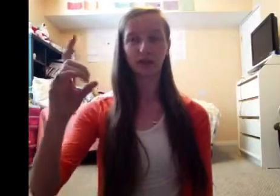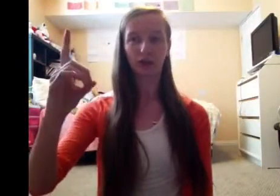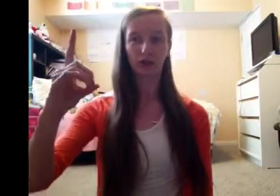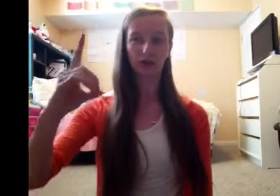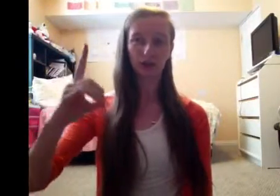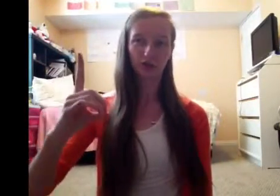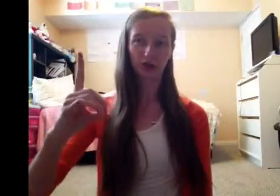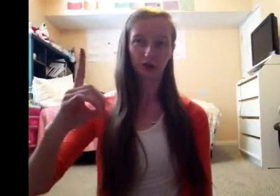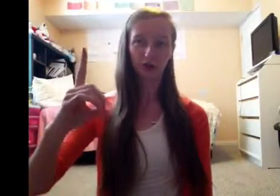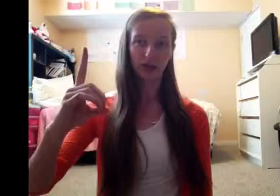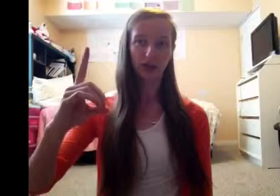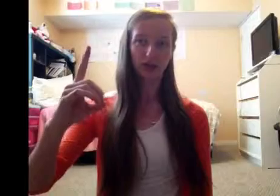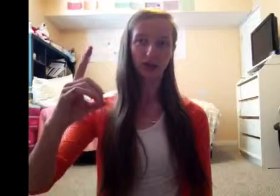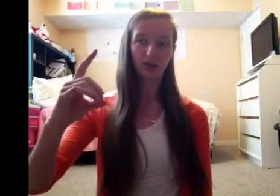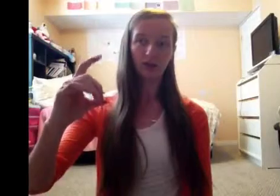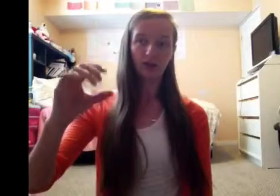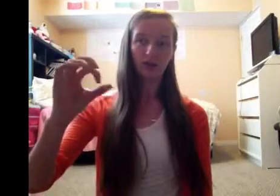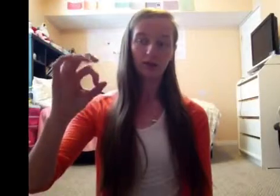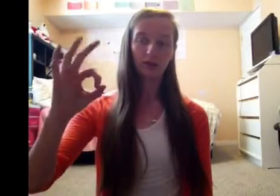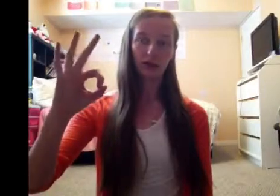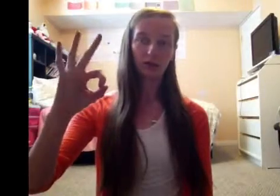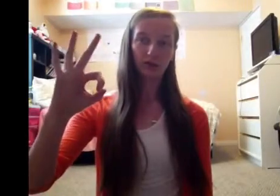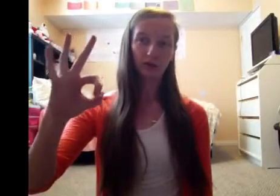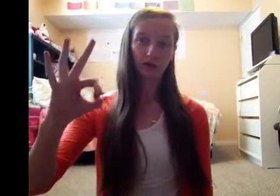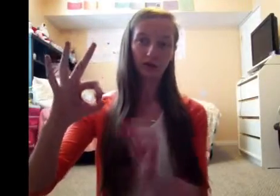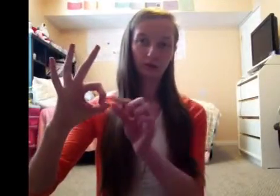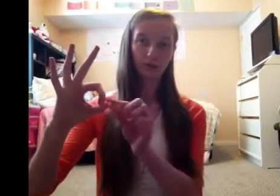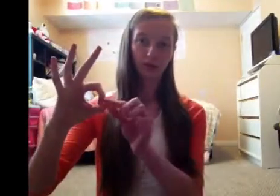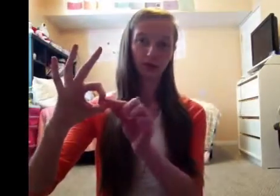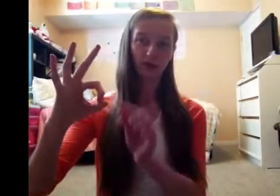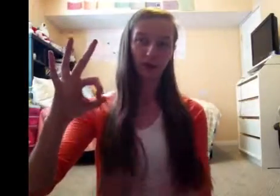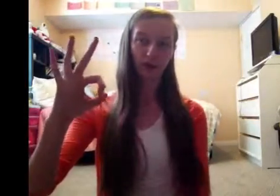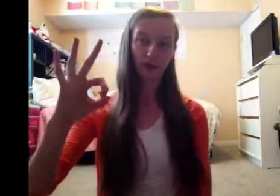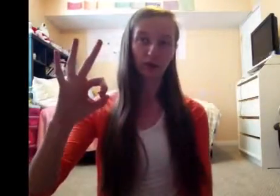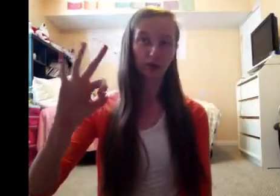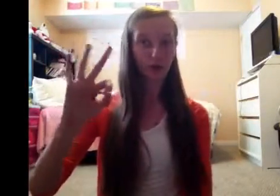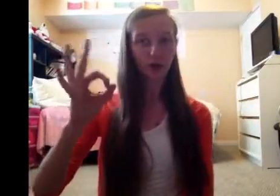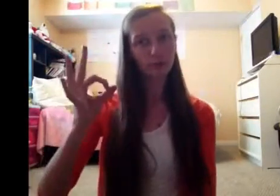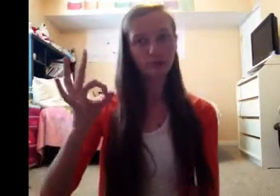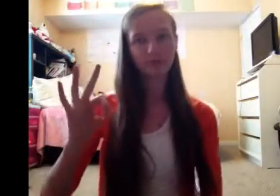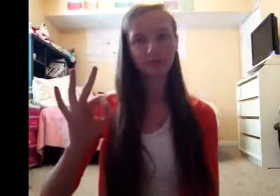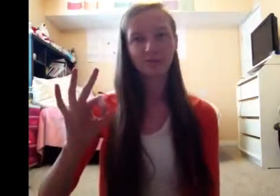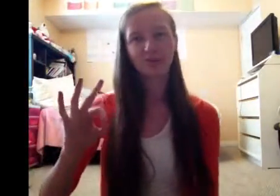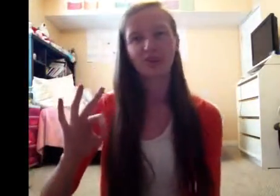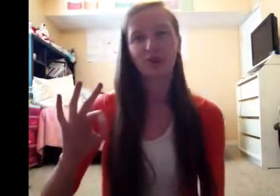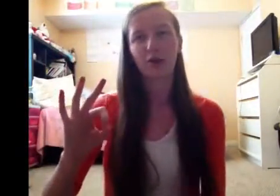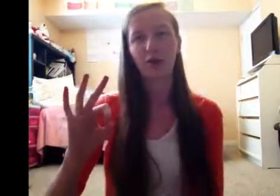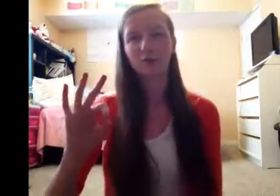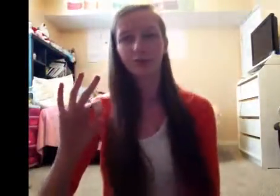all your fingers are down for D, and then F is like only this finger's down and the rest are up. That's just how I remembered it